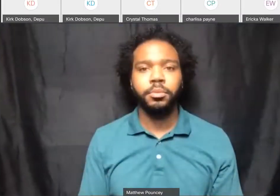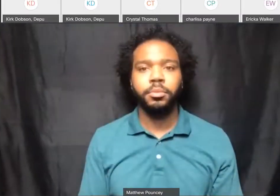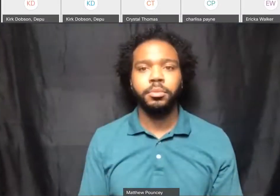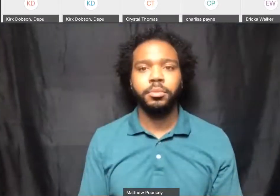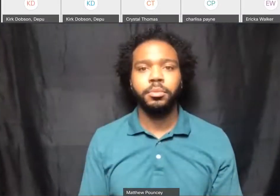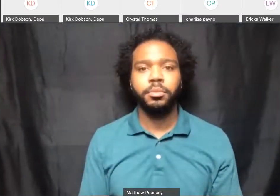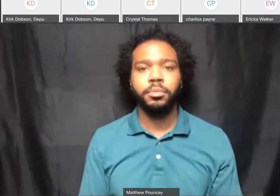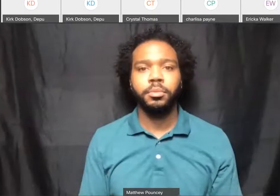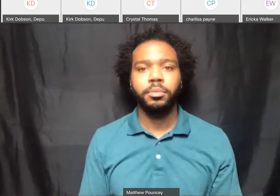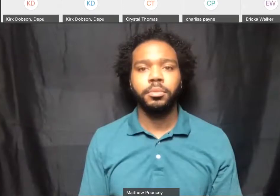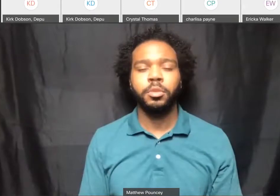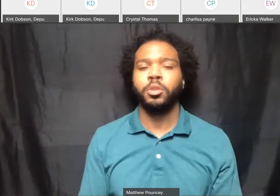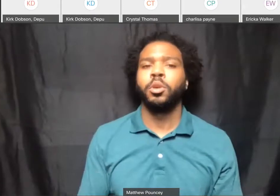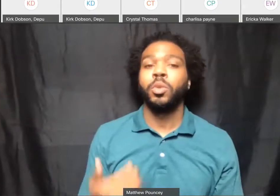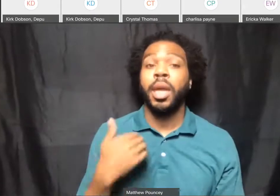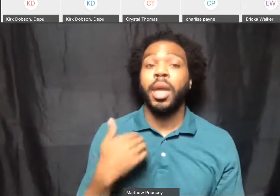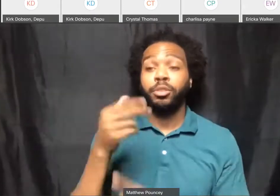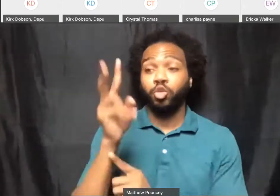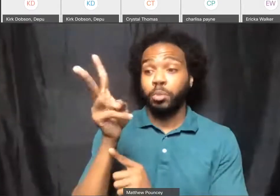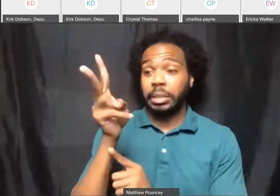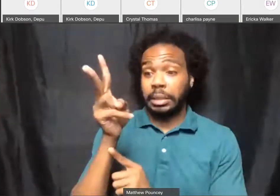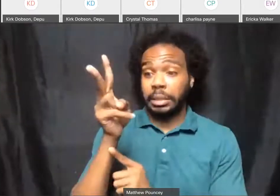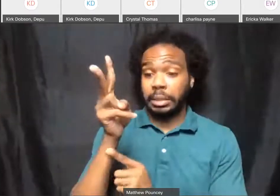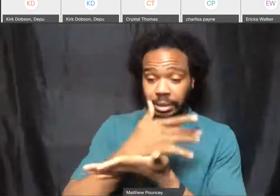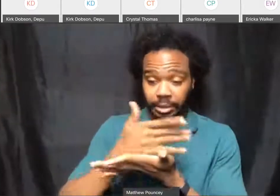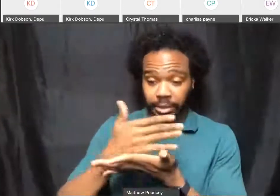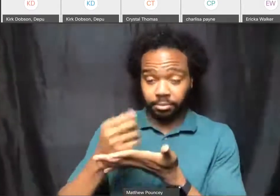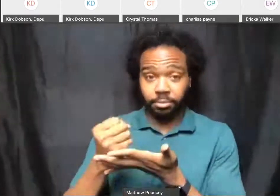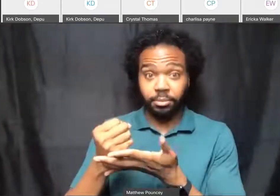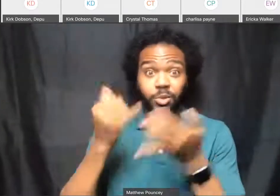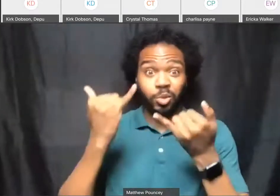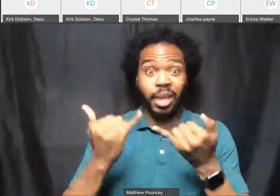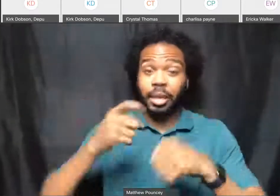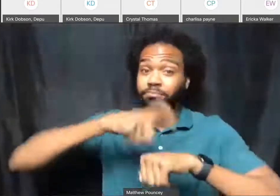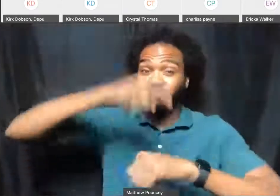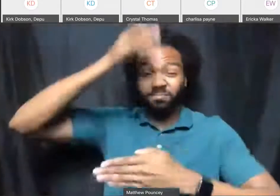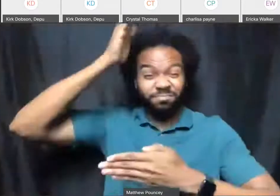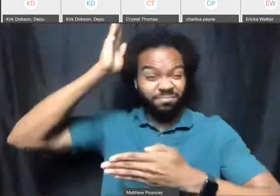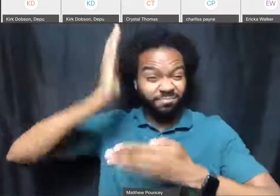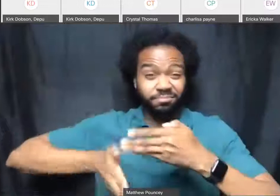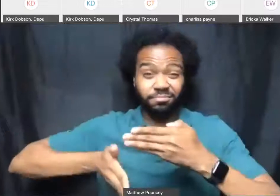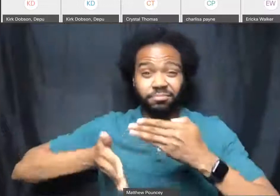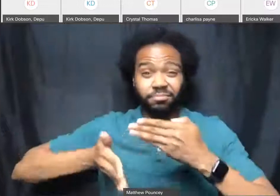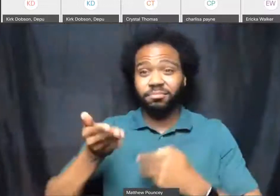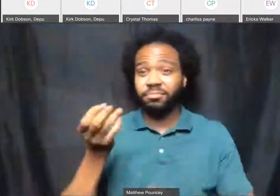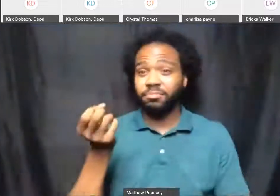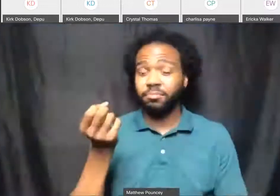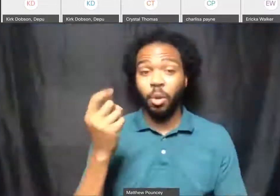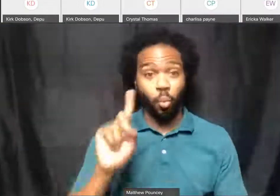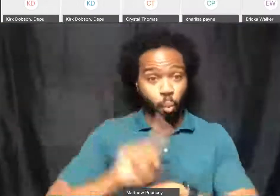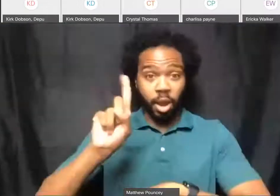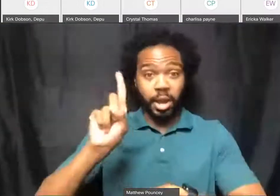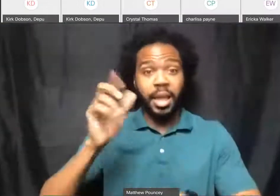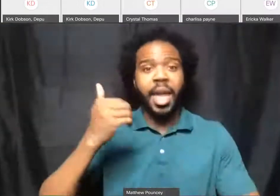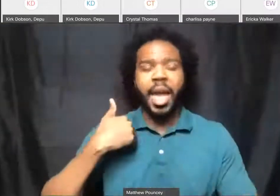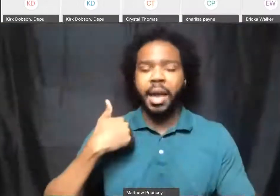So we just have 2 minutes remaining. Today is a hard stop because I have a cabinet meeting I have to go to that begins right at